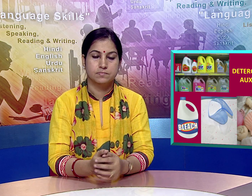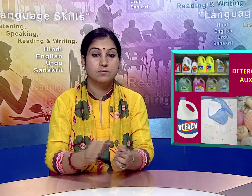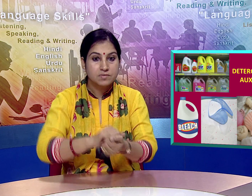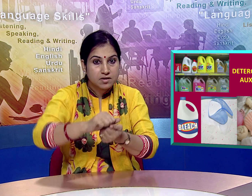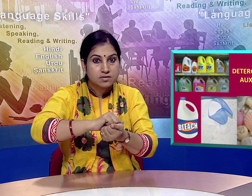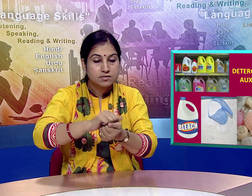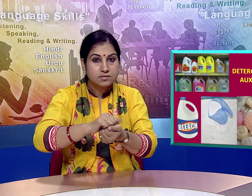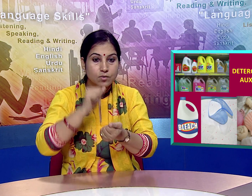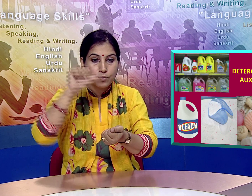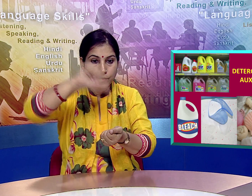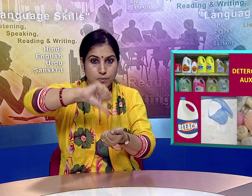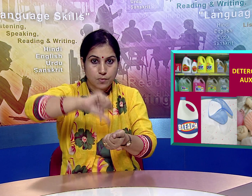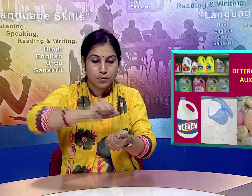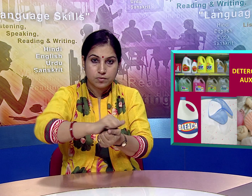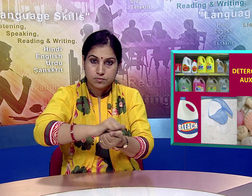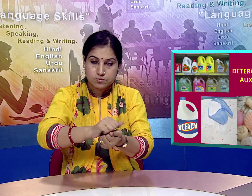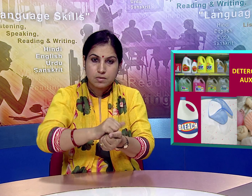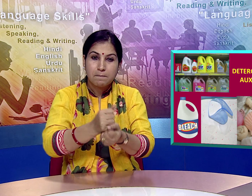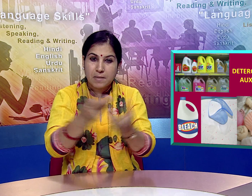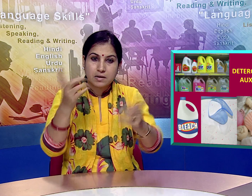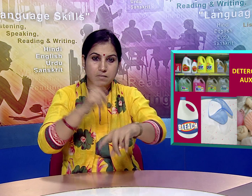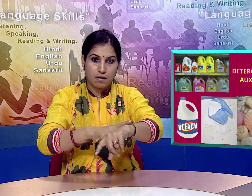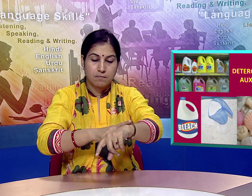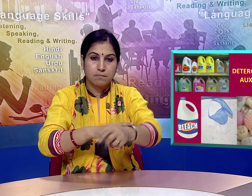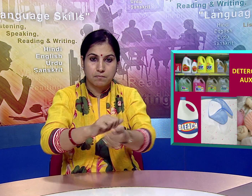Rinse the fabric several times